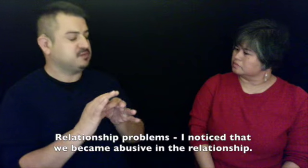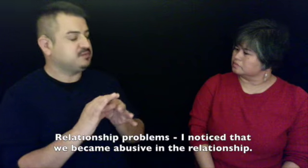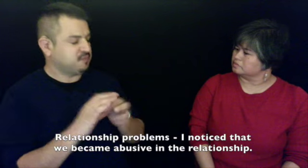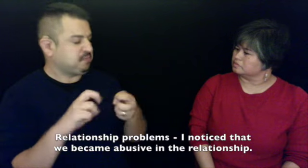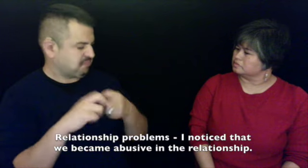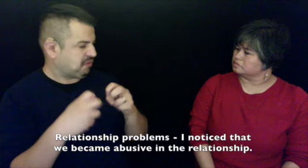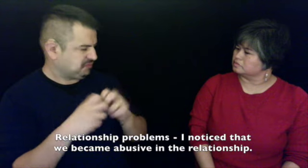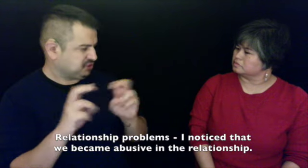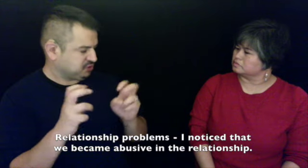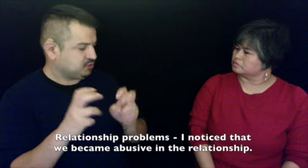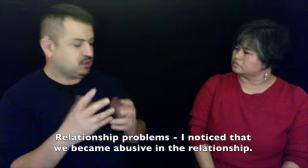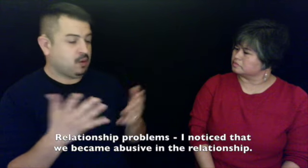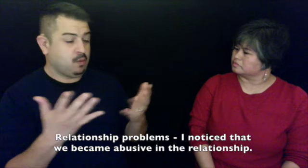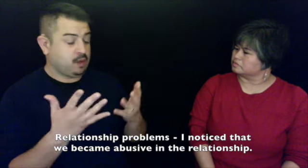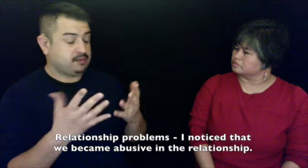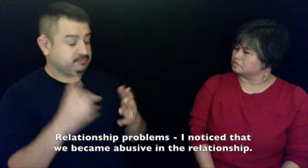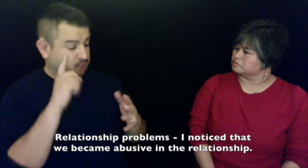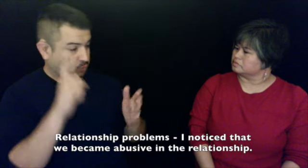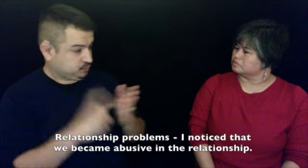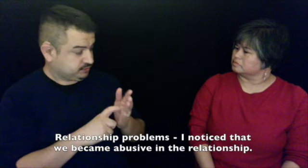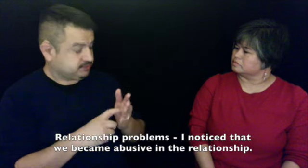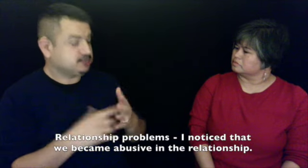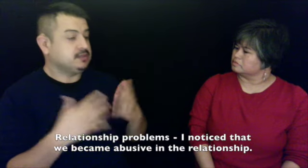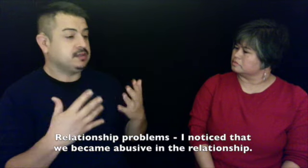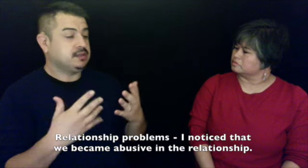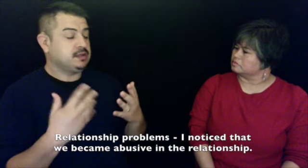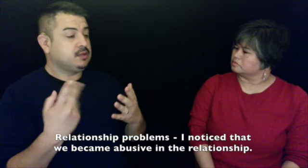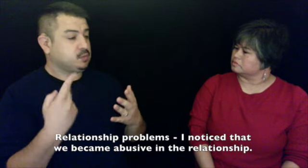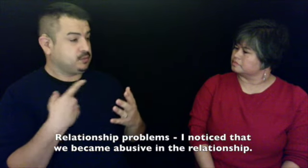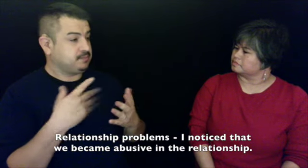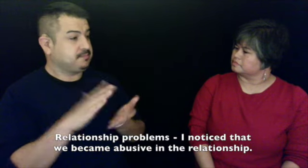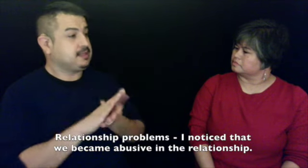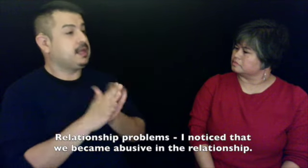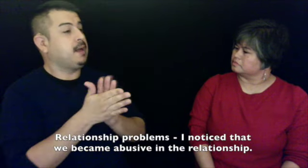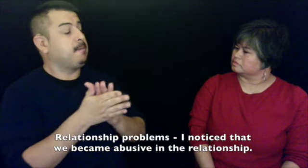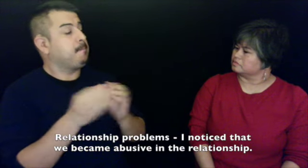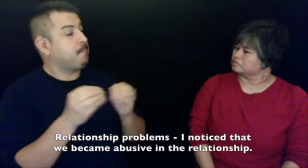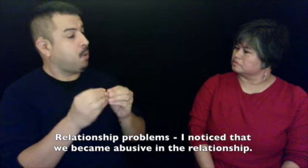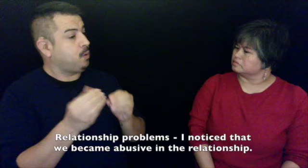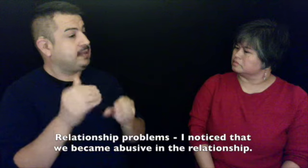Relationship problems. I noticed that we became abusive in the relationship.